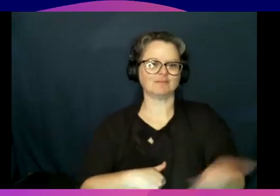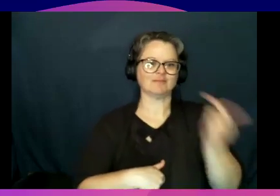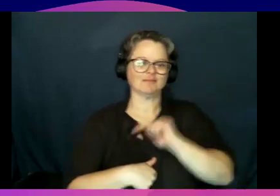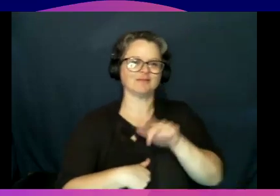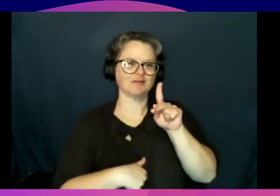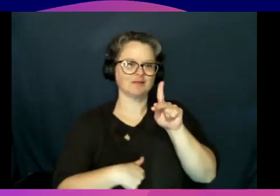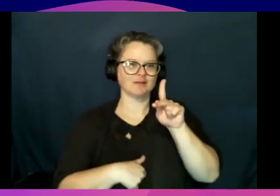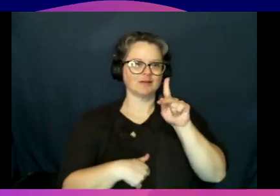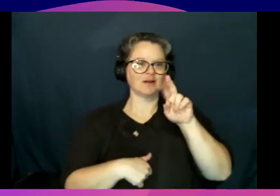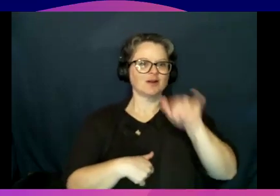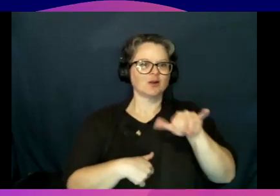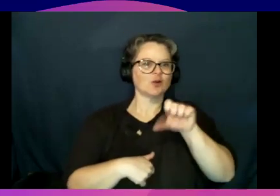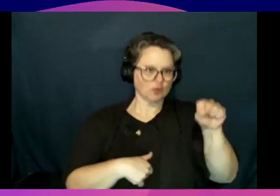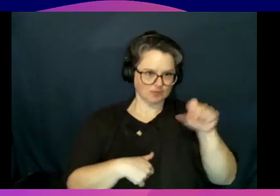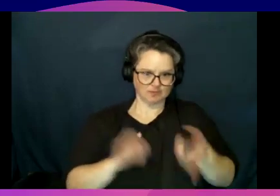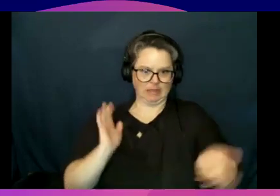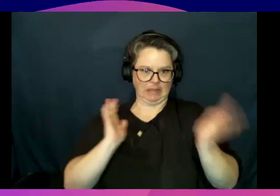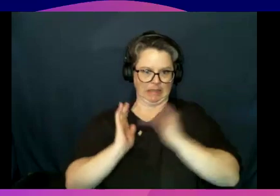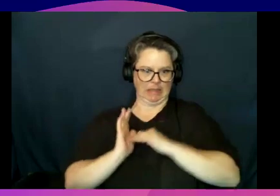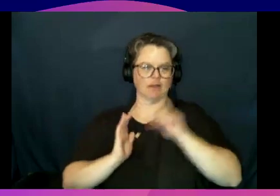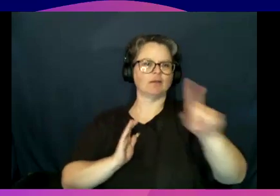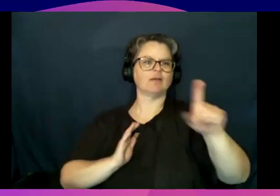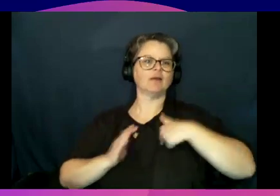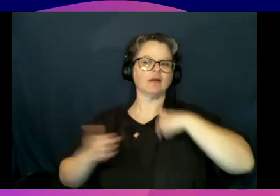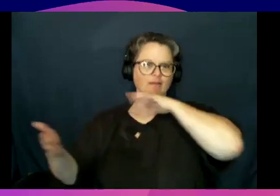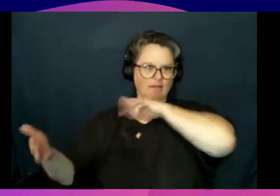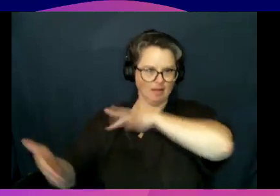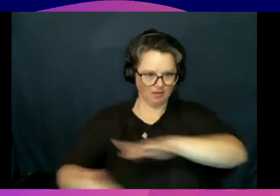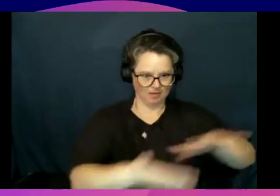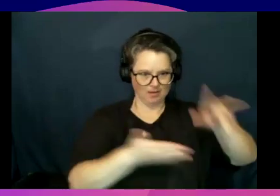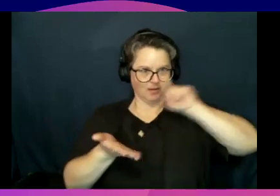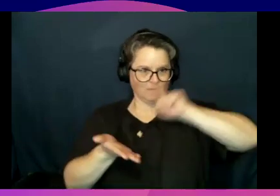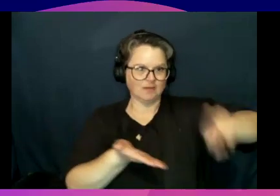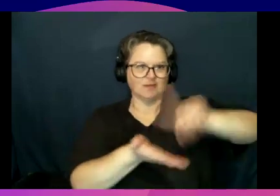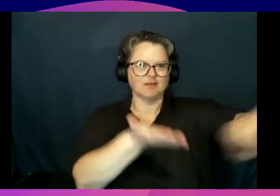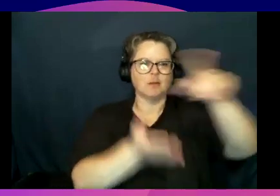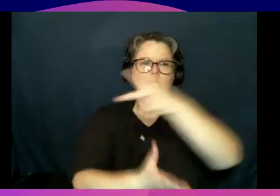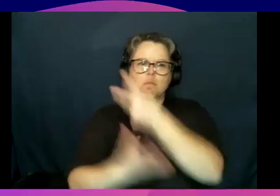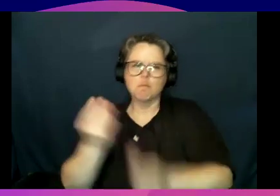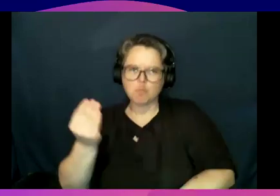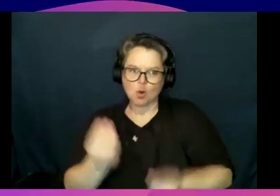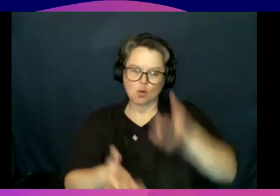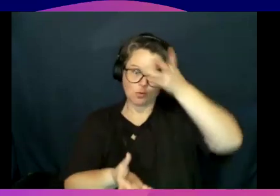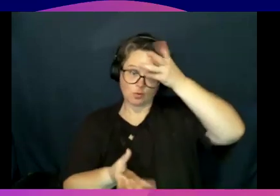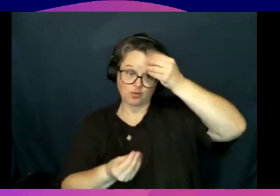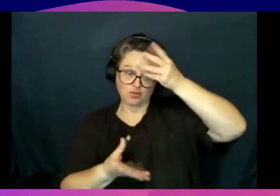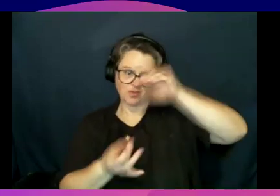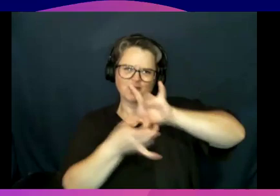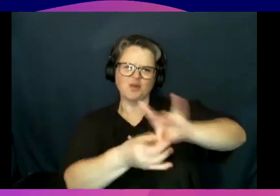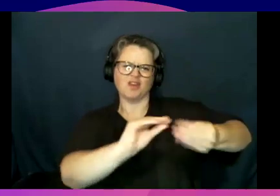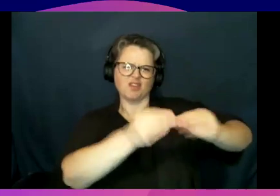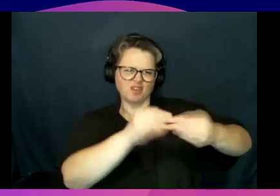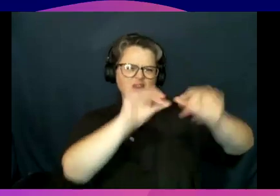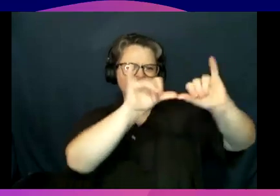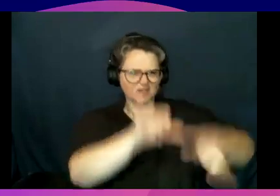across our research that came up through both the quantitative and qualitative data, and one of them was appreciation and connection. And